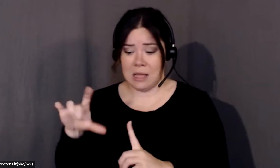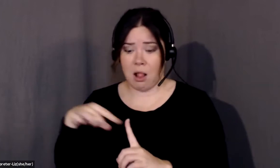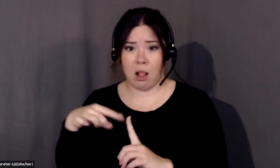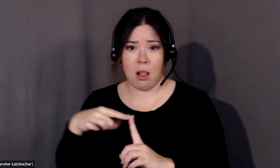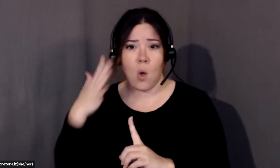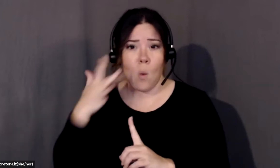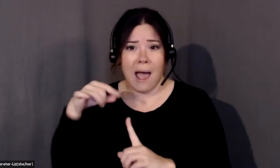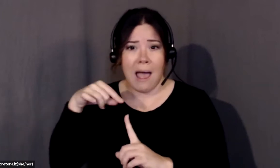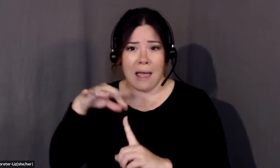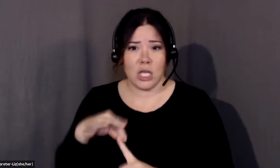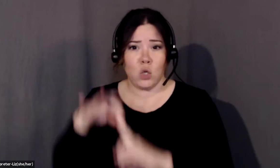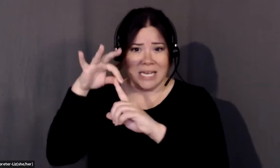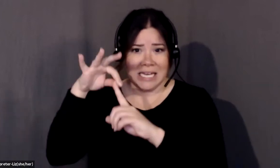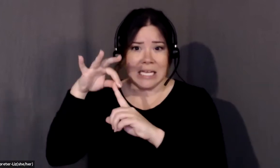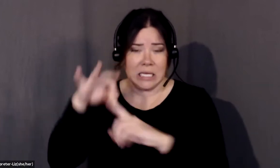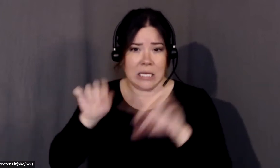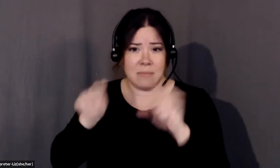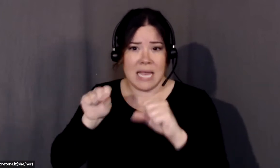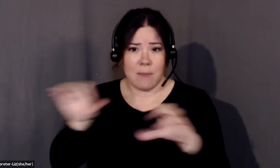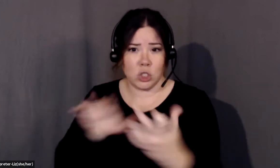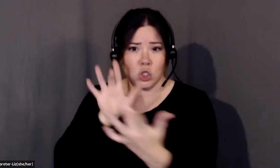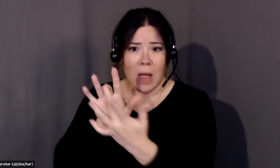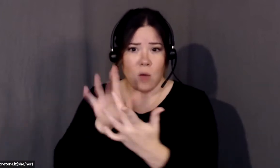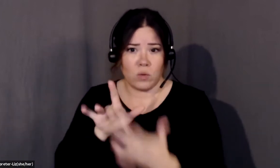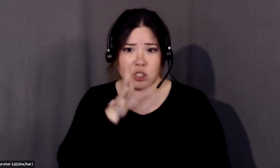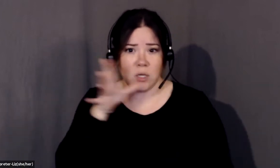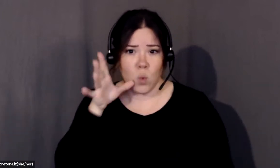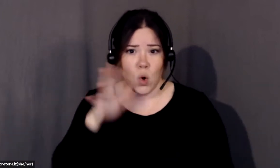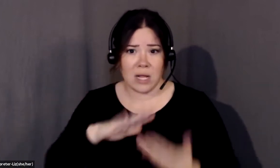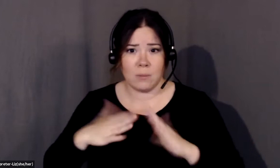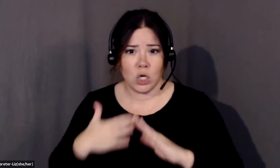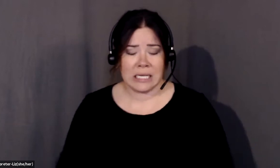being able to do outreach in rural communities?